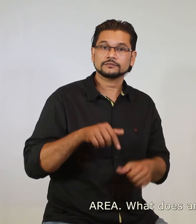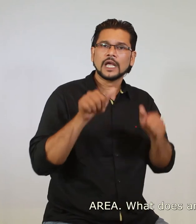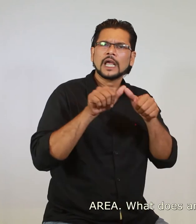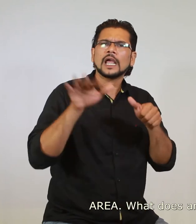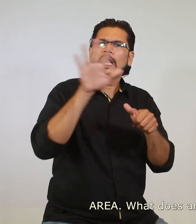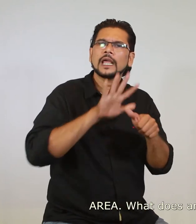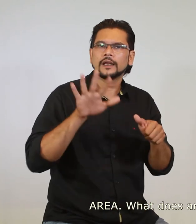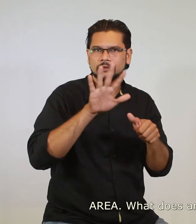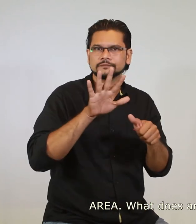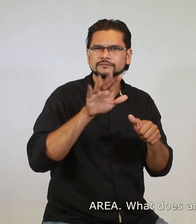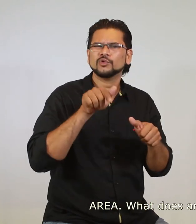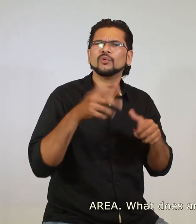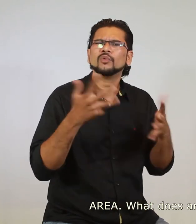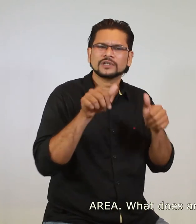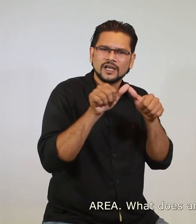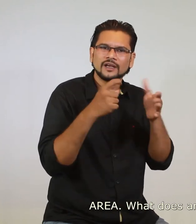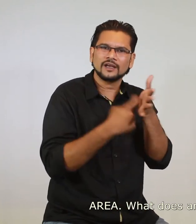Area. What does area mean?